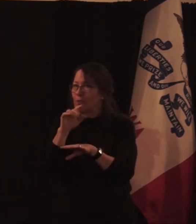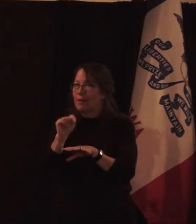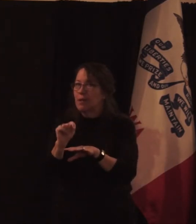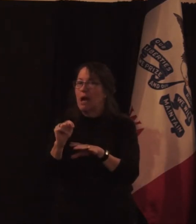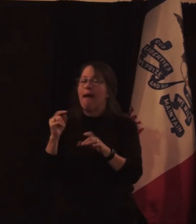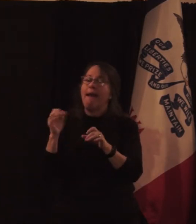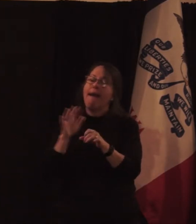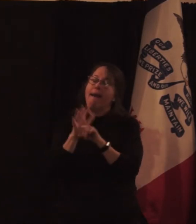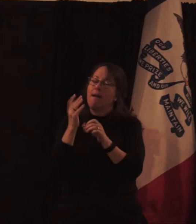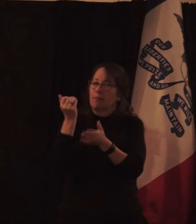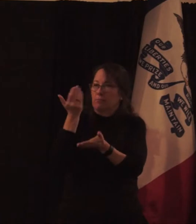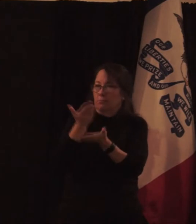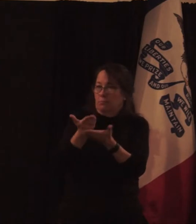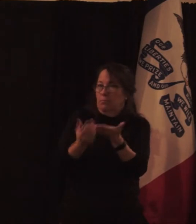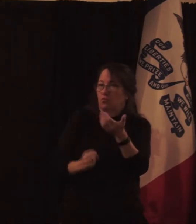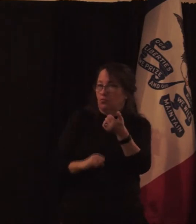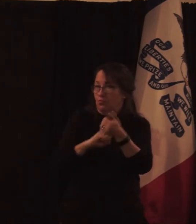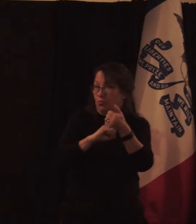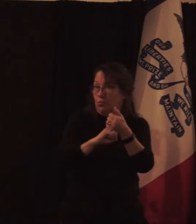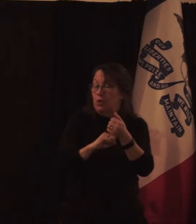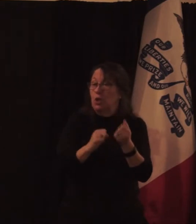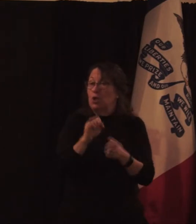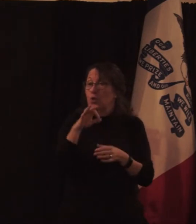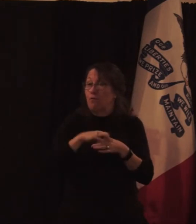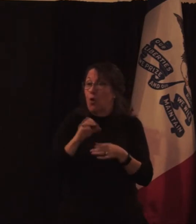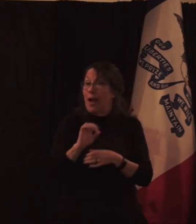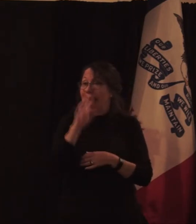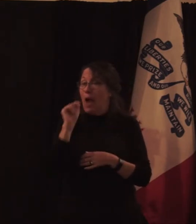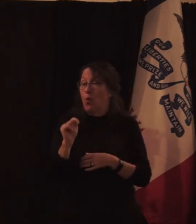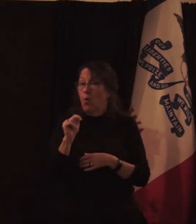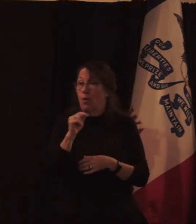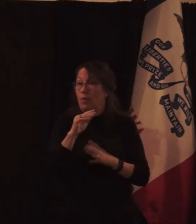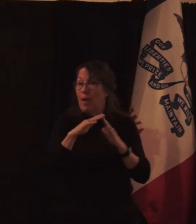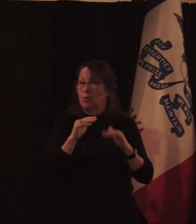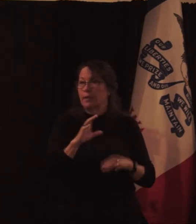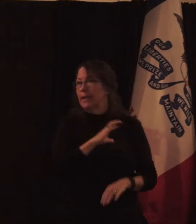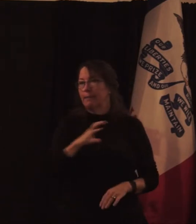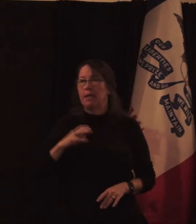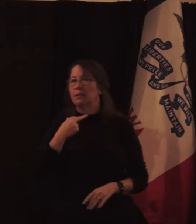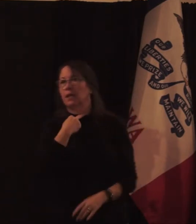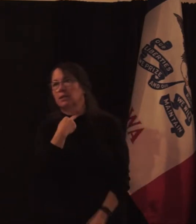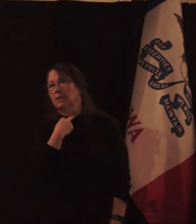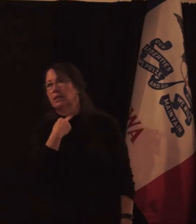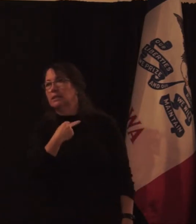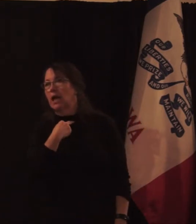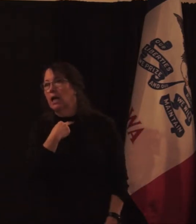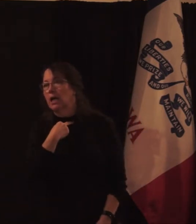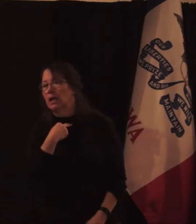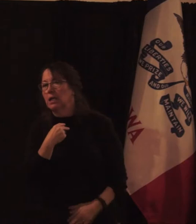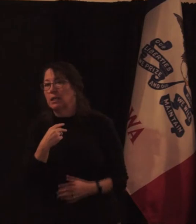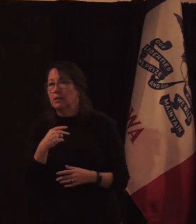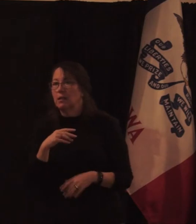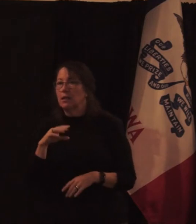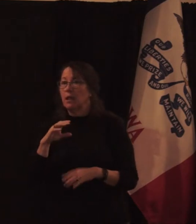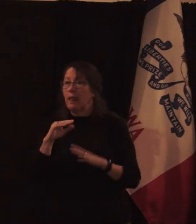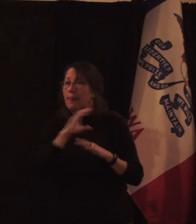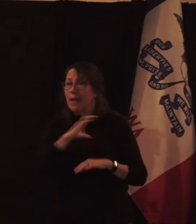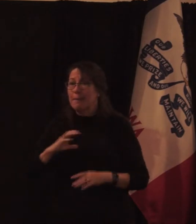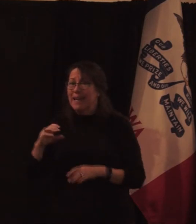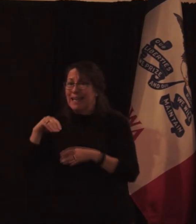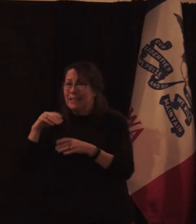enough co-sponsors to vote it out of the House, but we can't get it out of committee. And the committee is chaired by a Democrat.